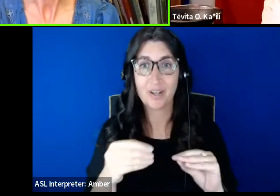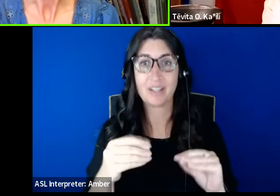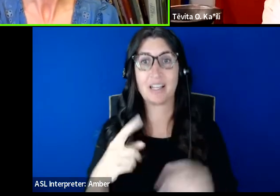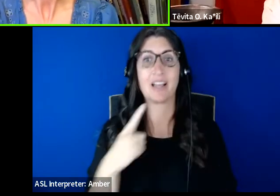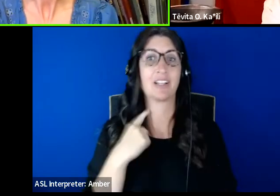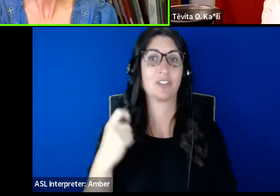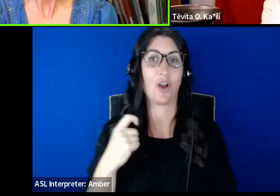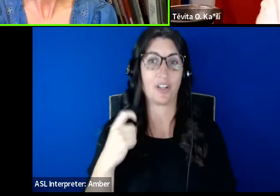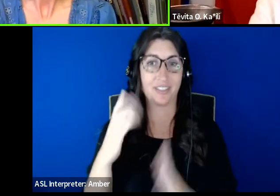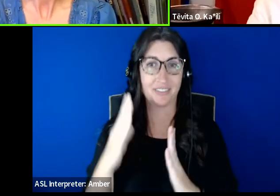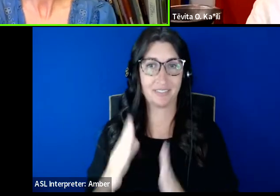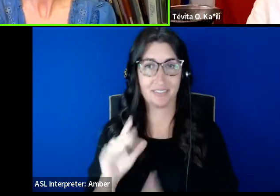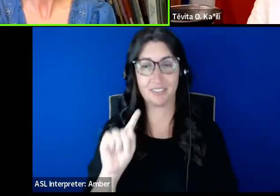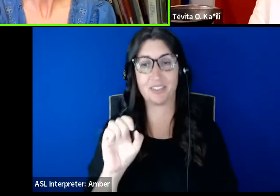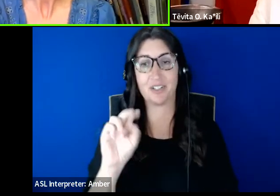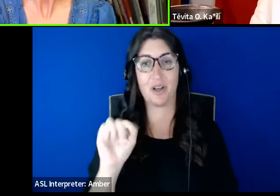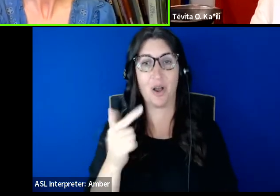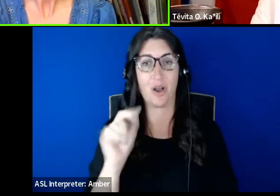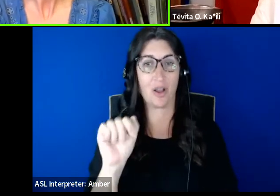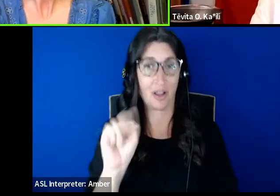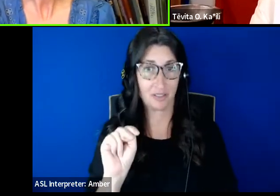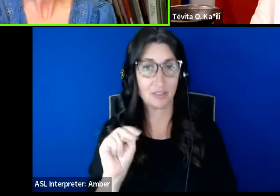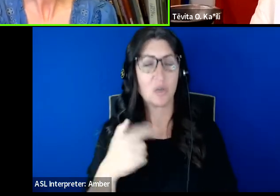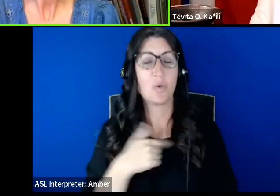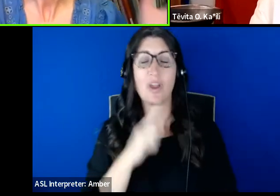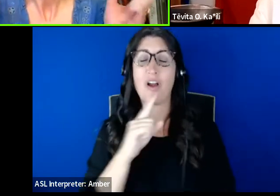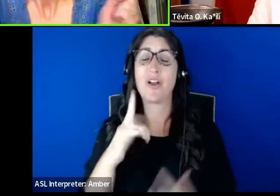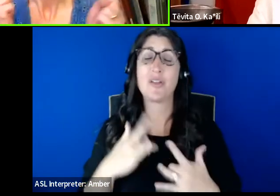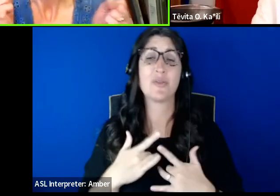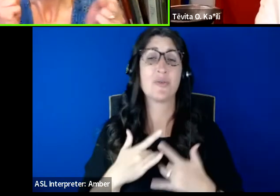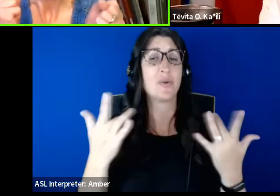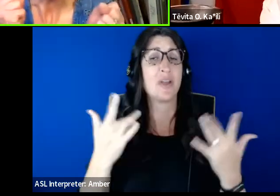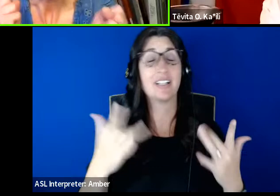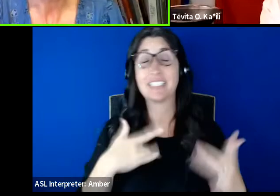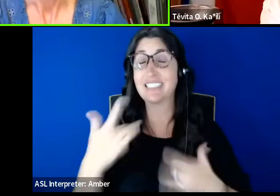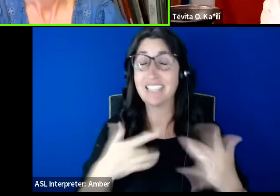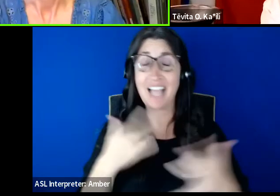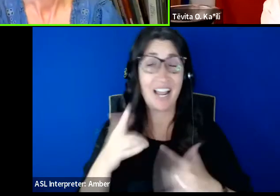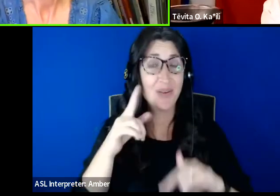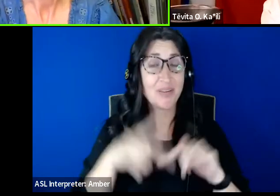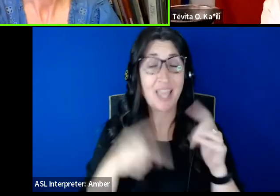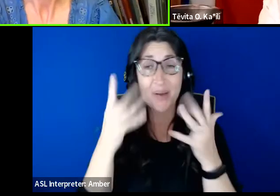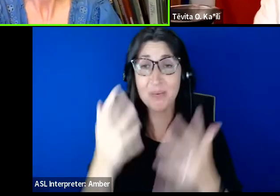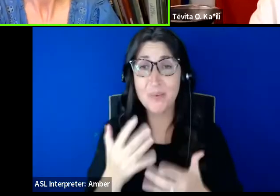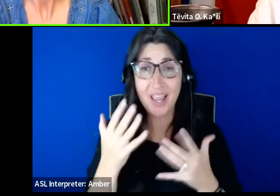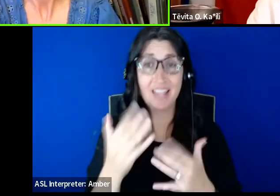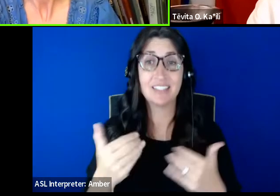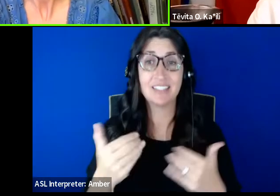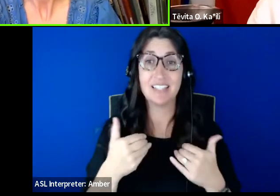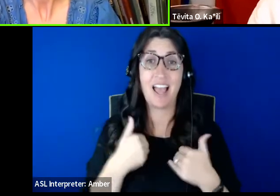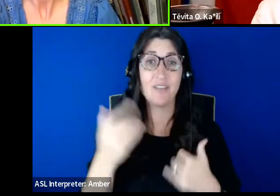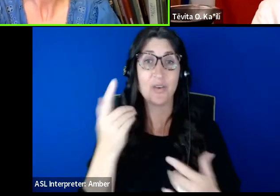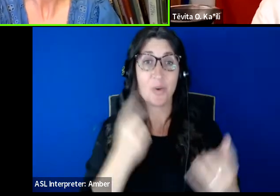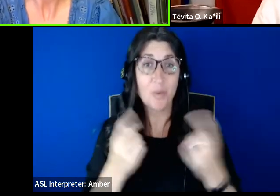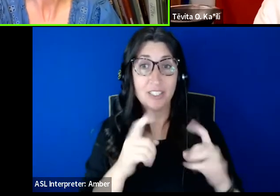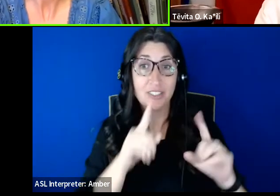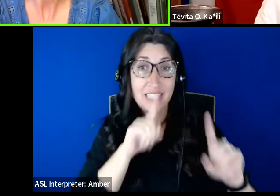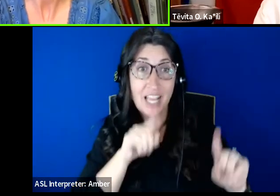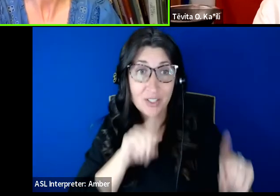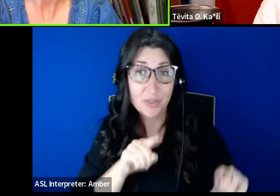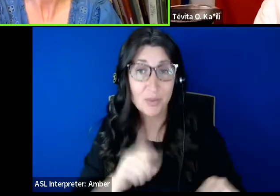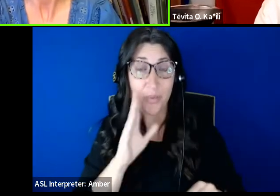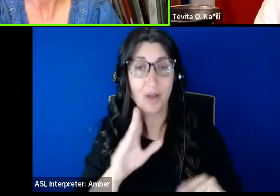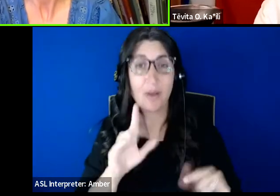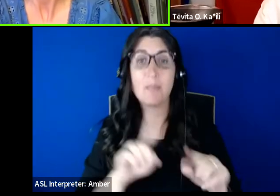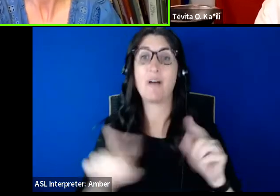we are thrilled, we are excited, we are just can't wait to have questions answered. But first, we'll need to